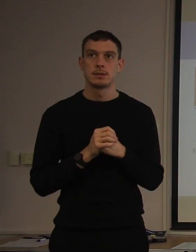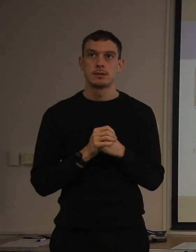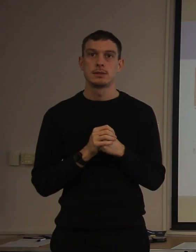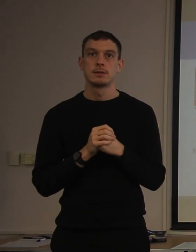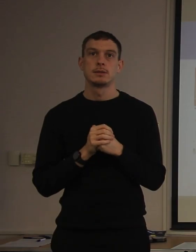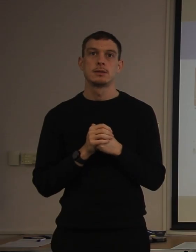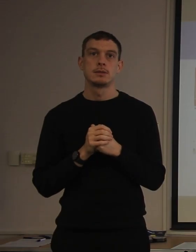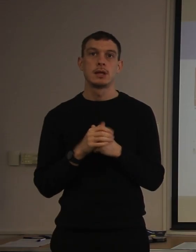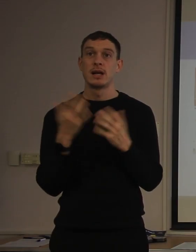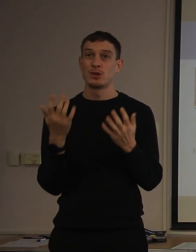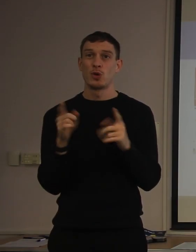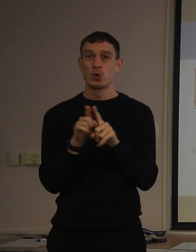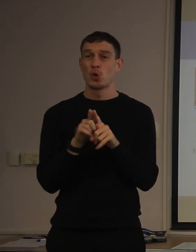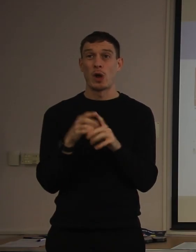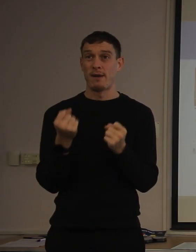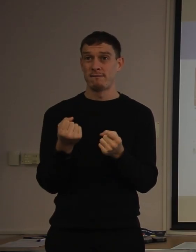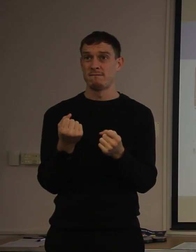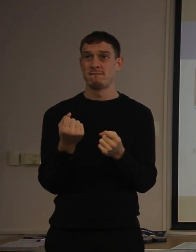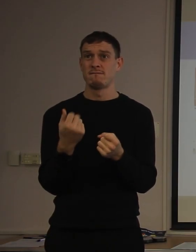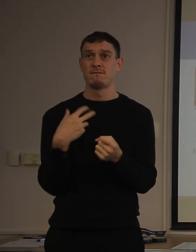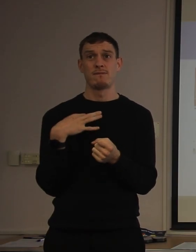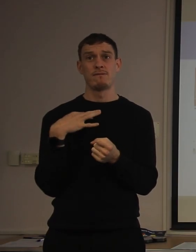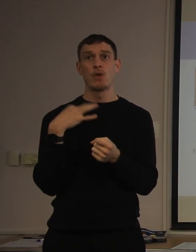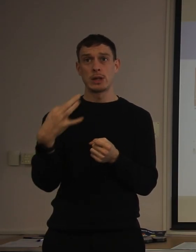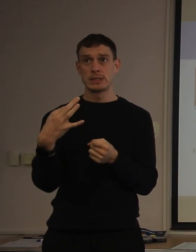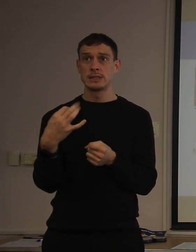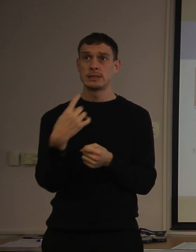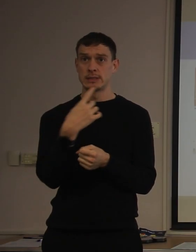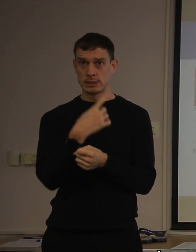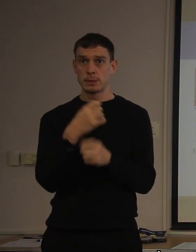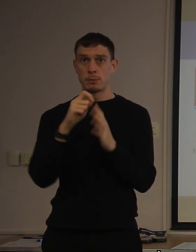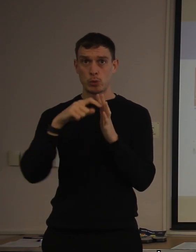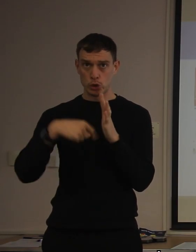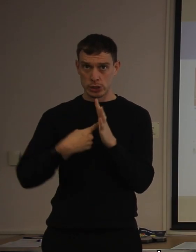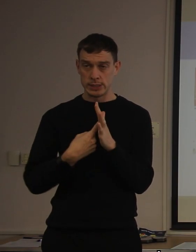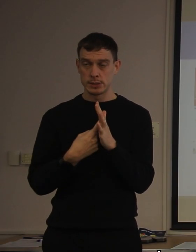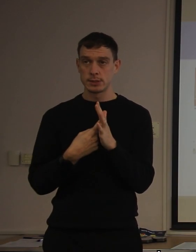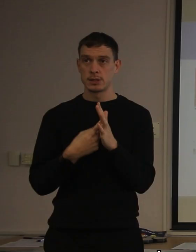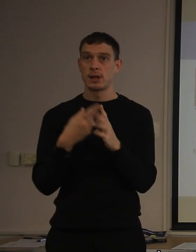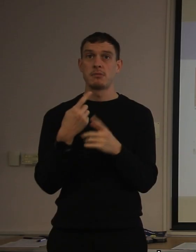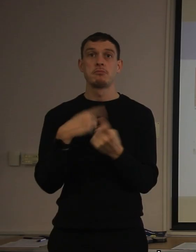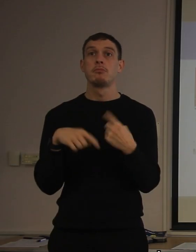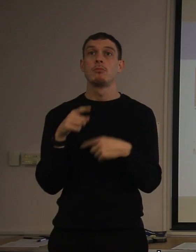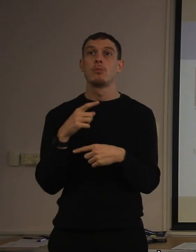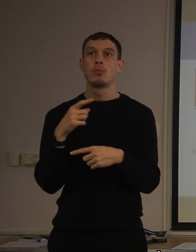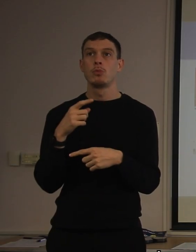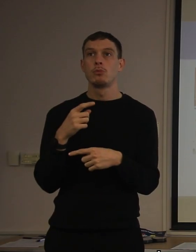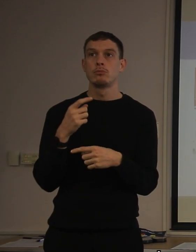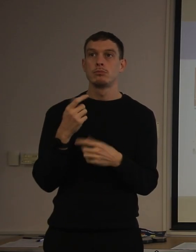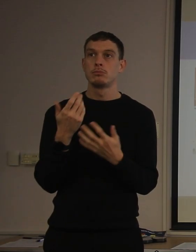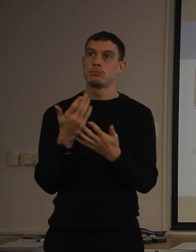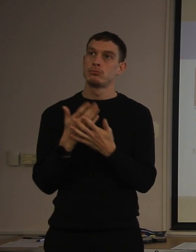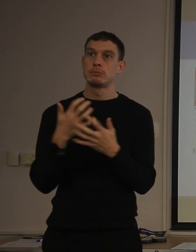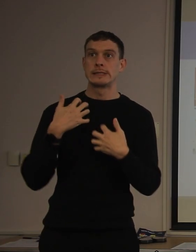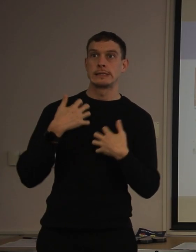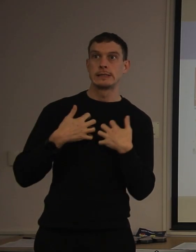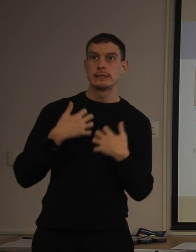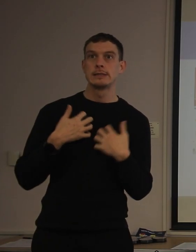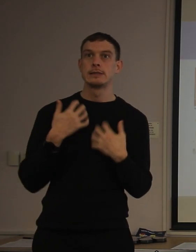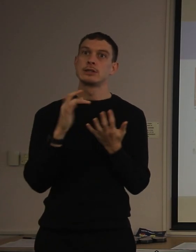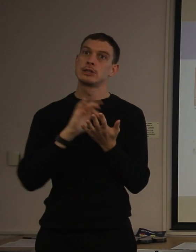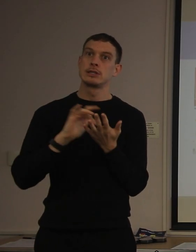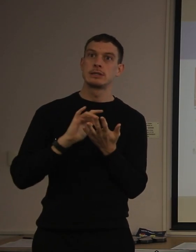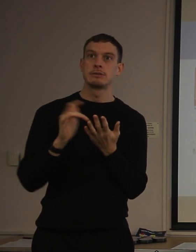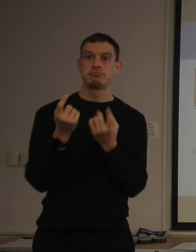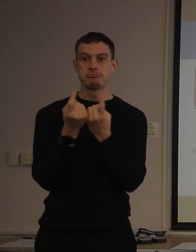And there's also volunteering opportunities in Reboot as well. So that works really well for anybody with a keen interest in